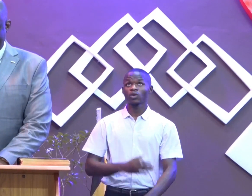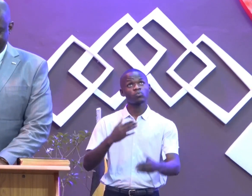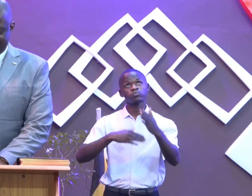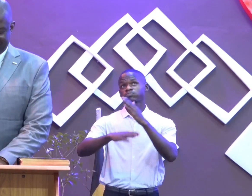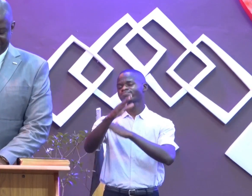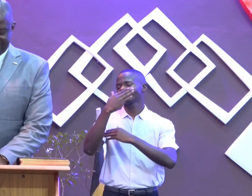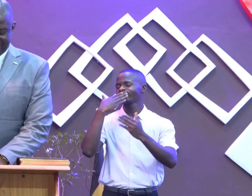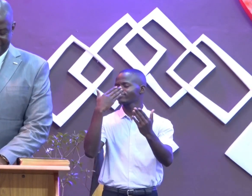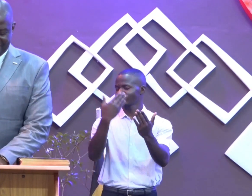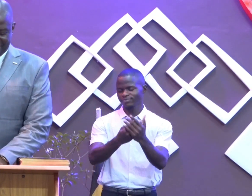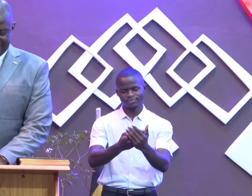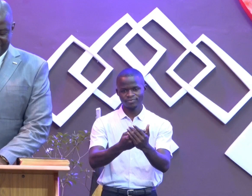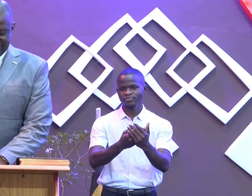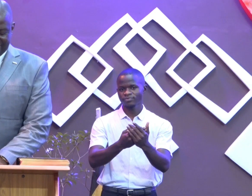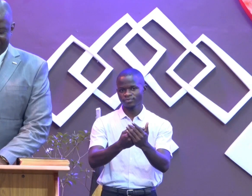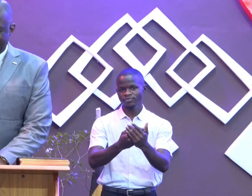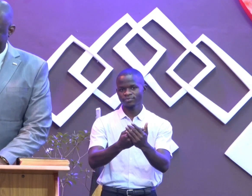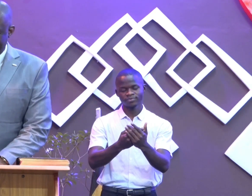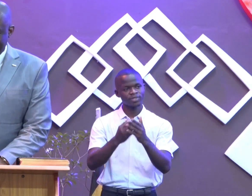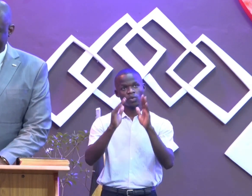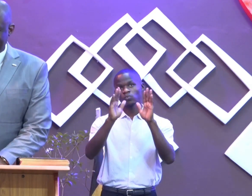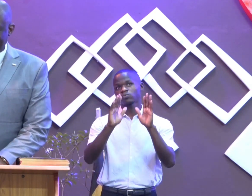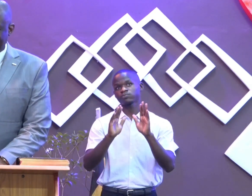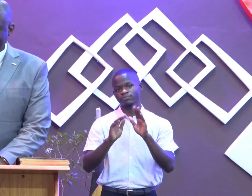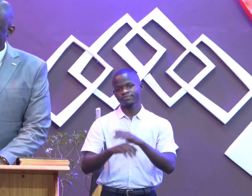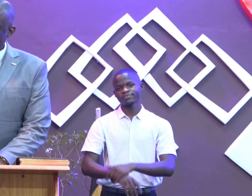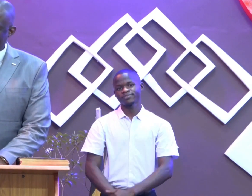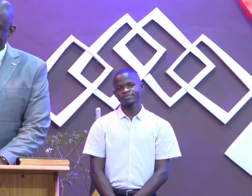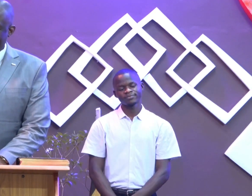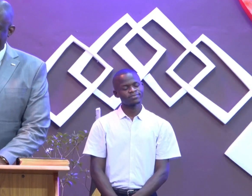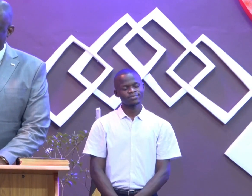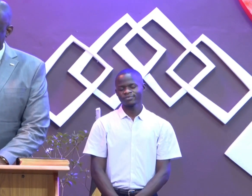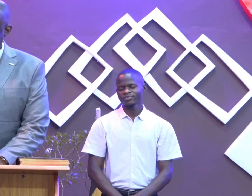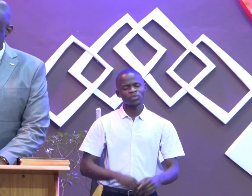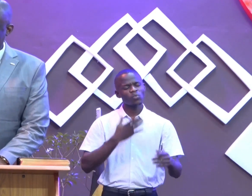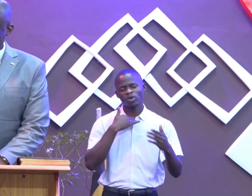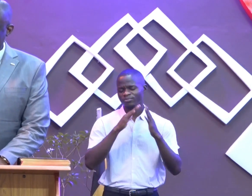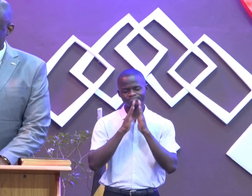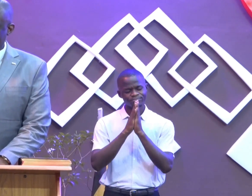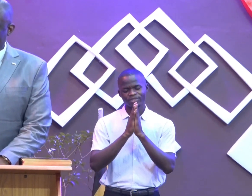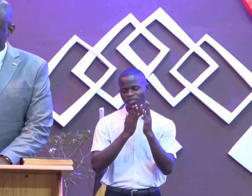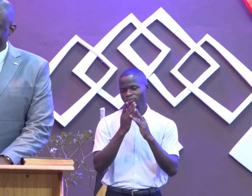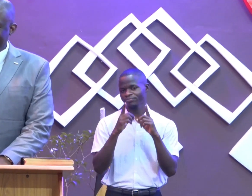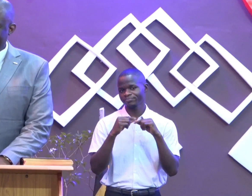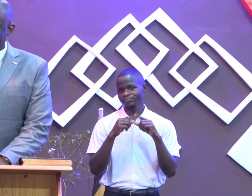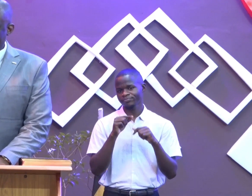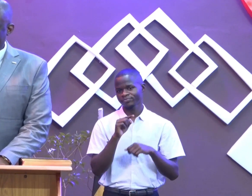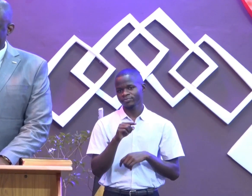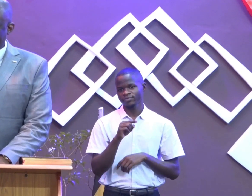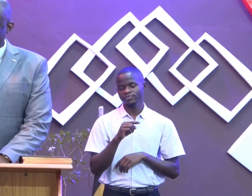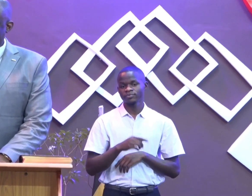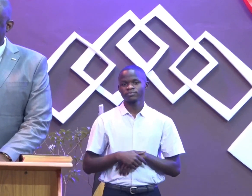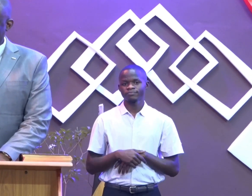mulungi. God is so good. Wow. Twagala okubisabiramu. We want to pray in those